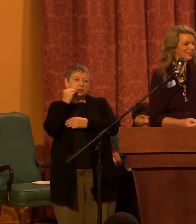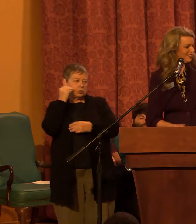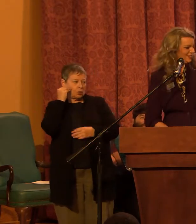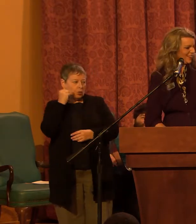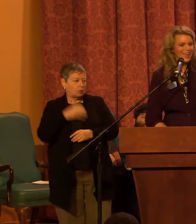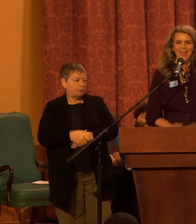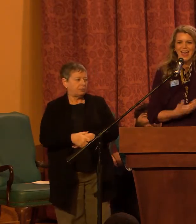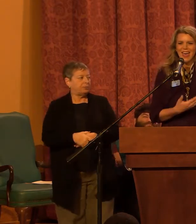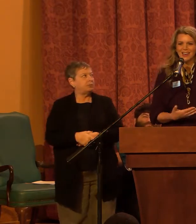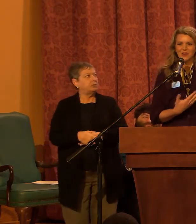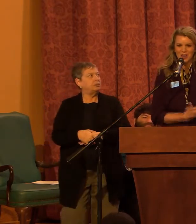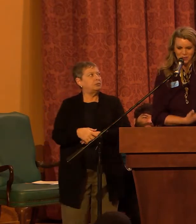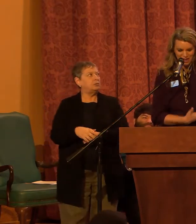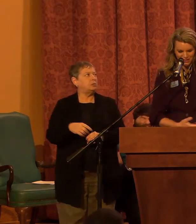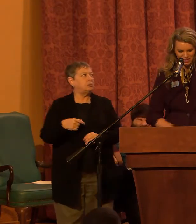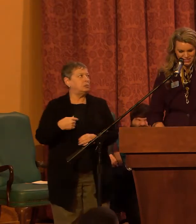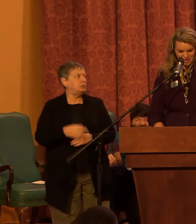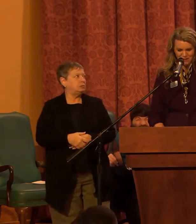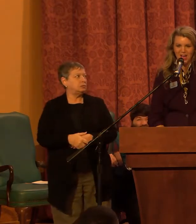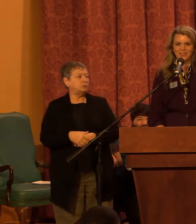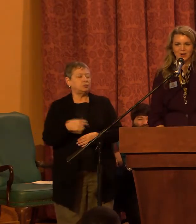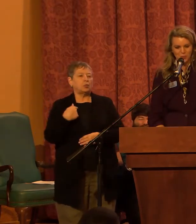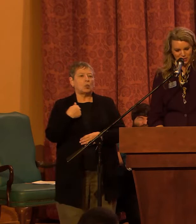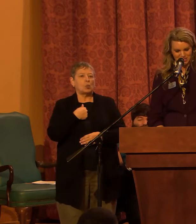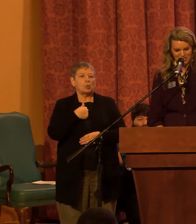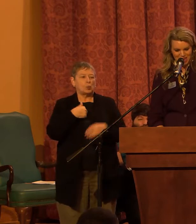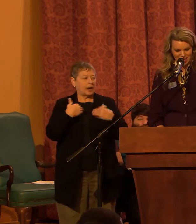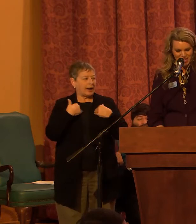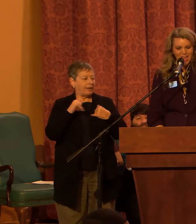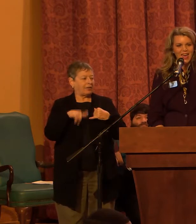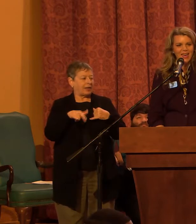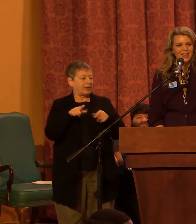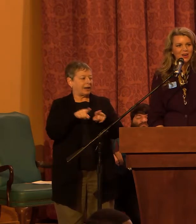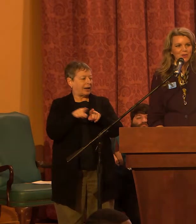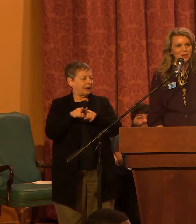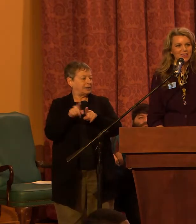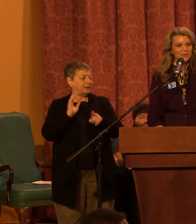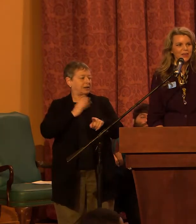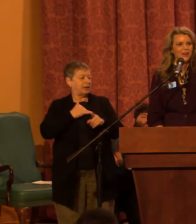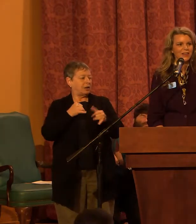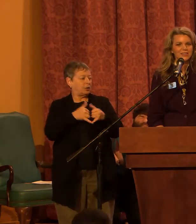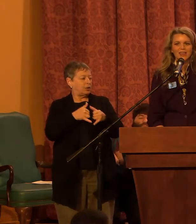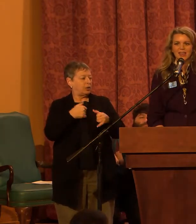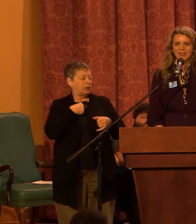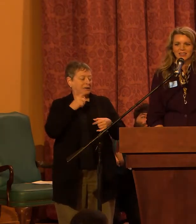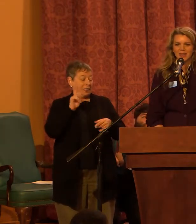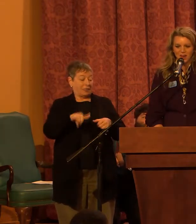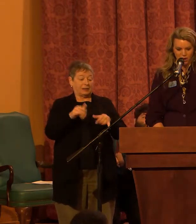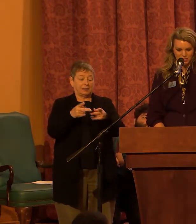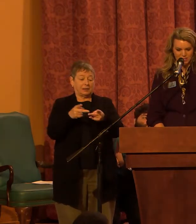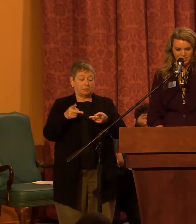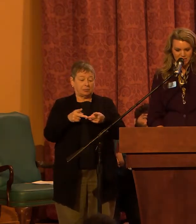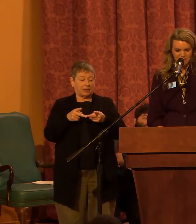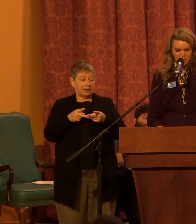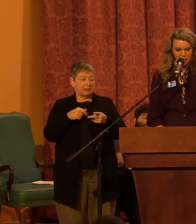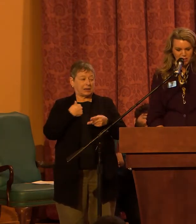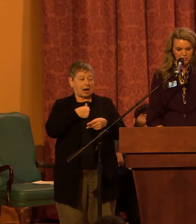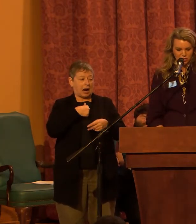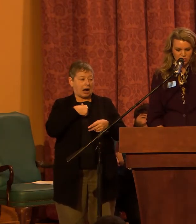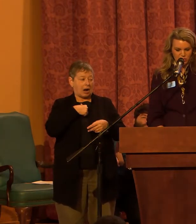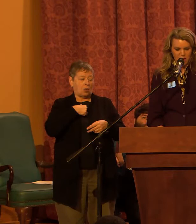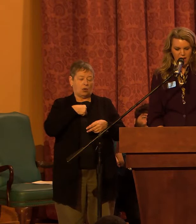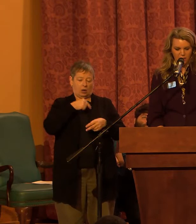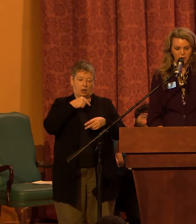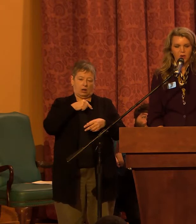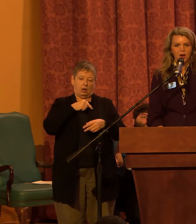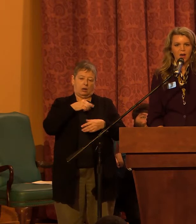horse? And why do we have this as our award today? And it is because it is our distinct